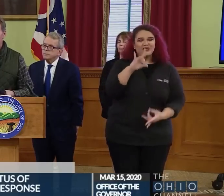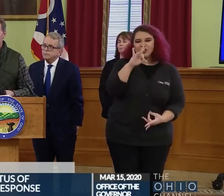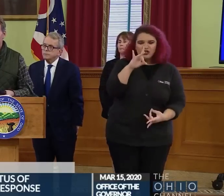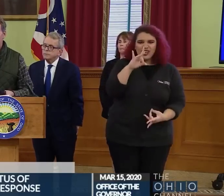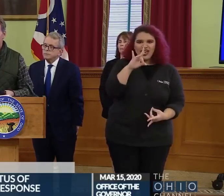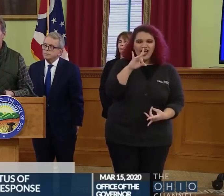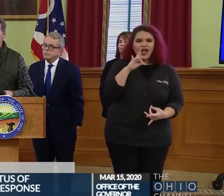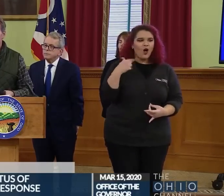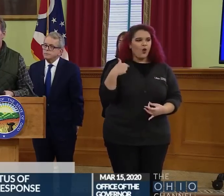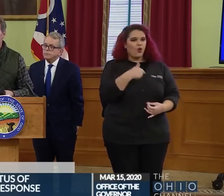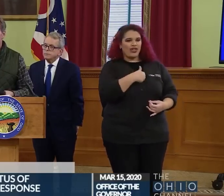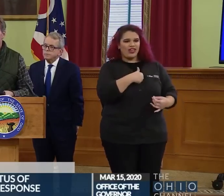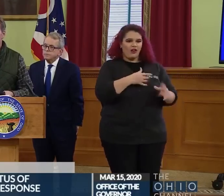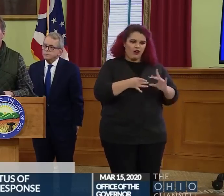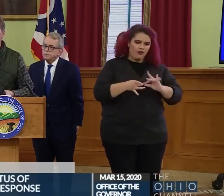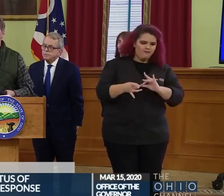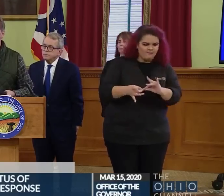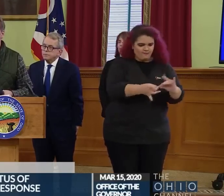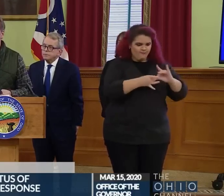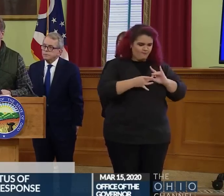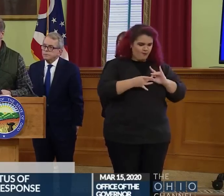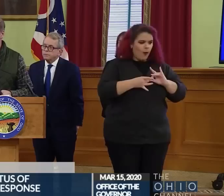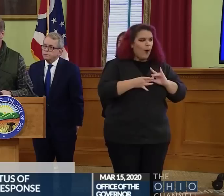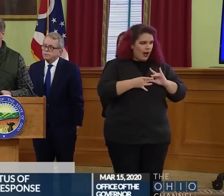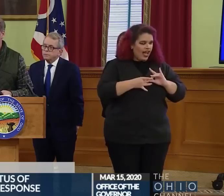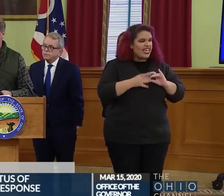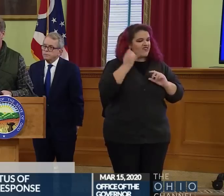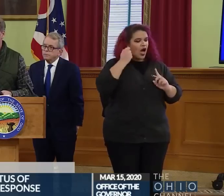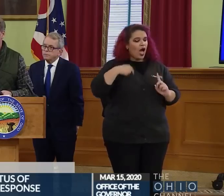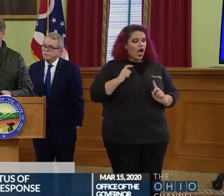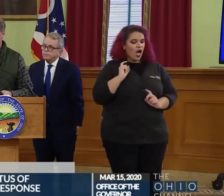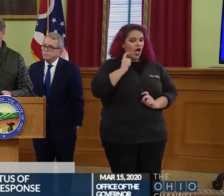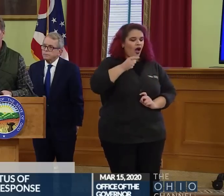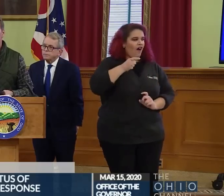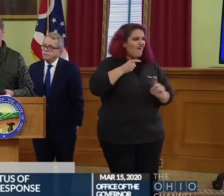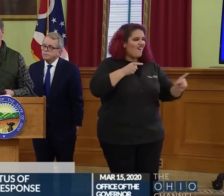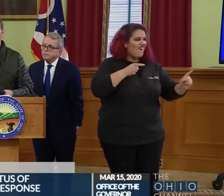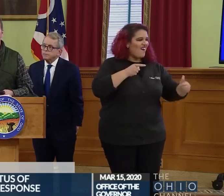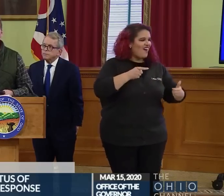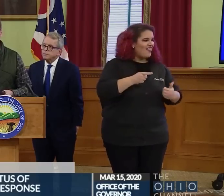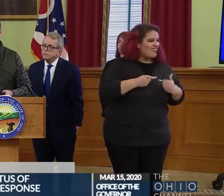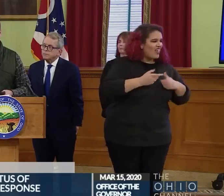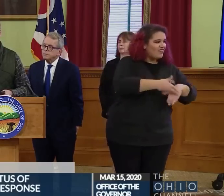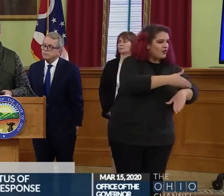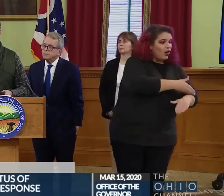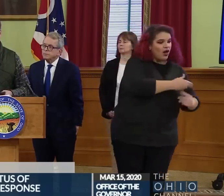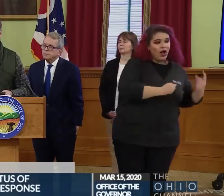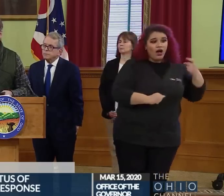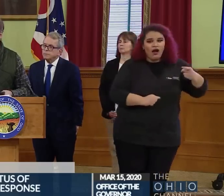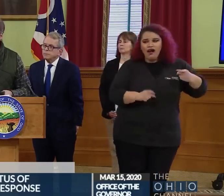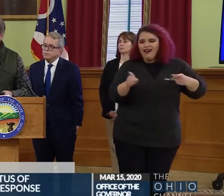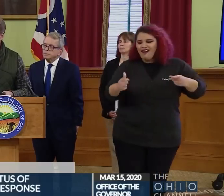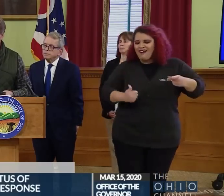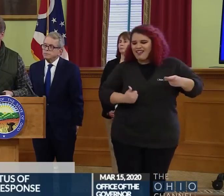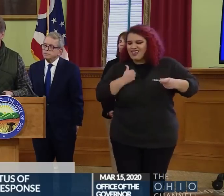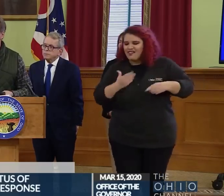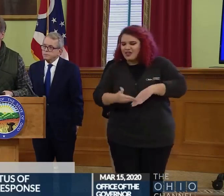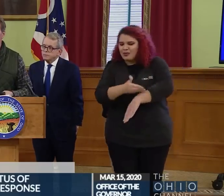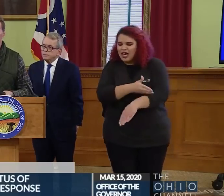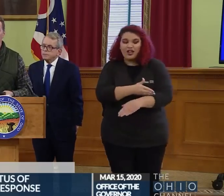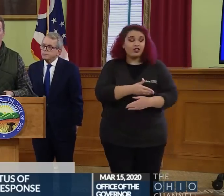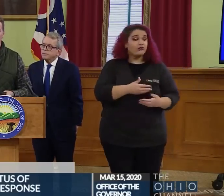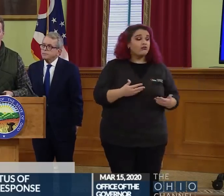to making somebody else's life better, we will all get through this much more beneficially. So whether it's donating blood, call your Red